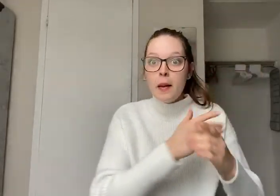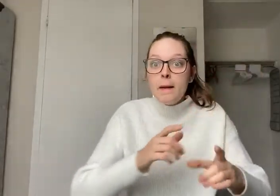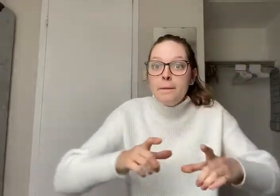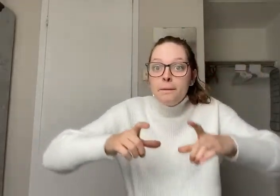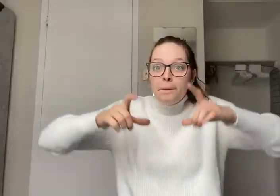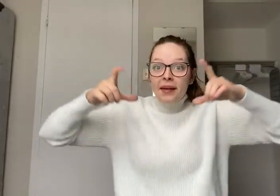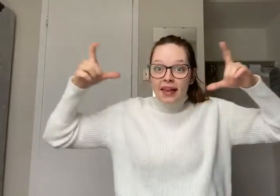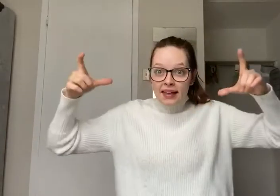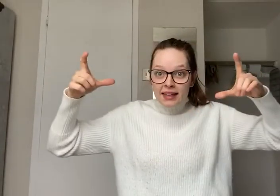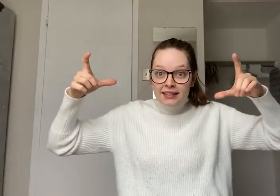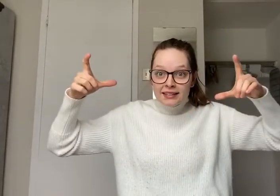Big.